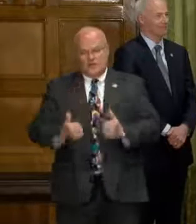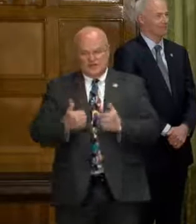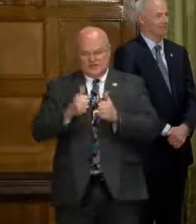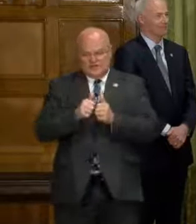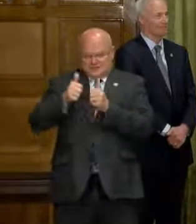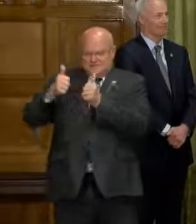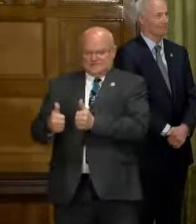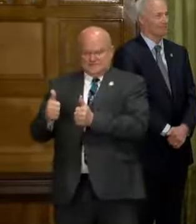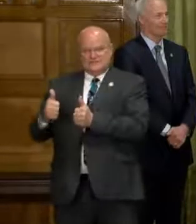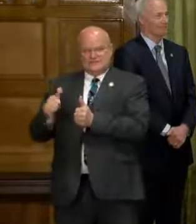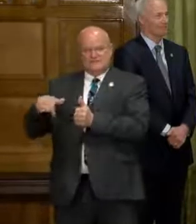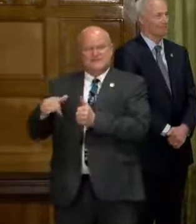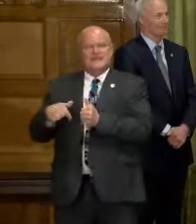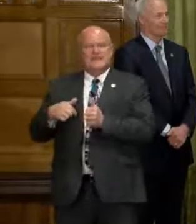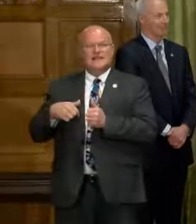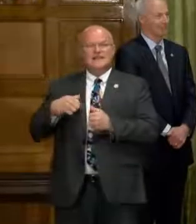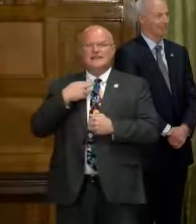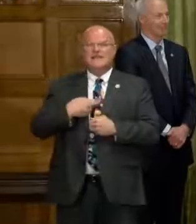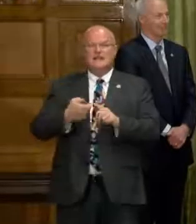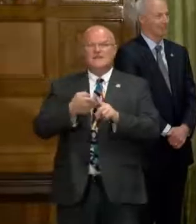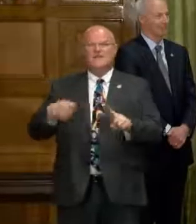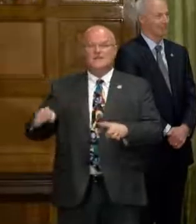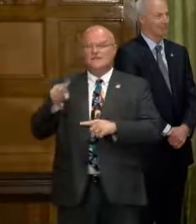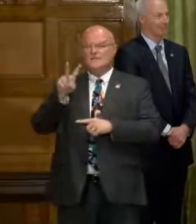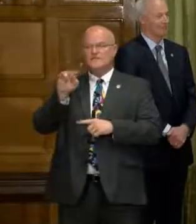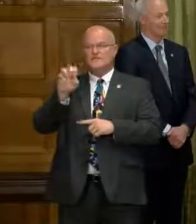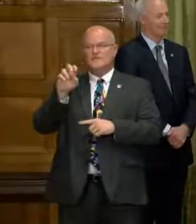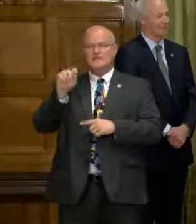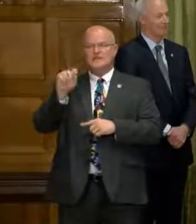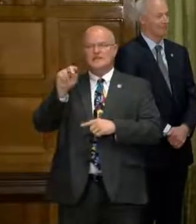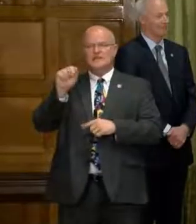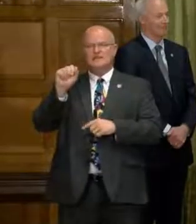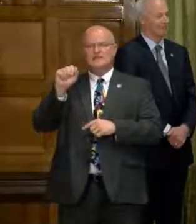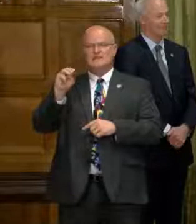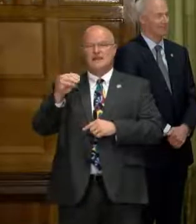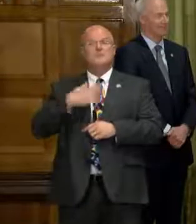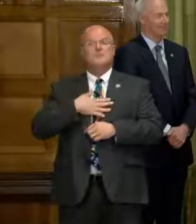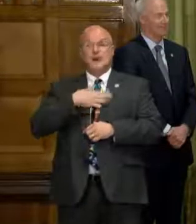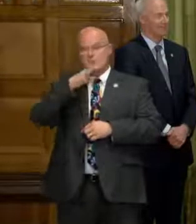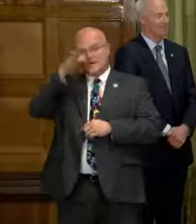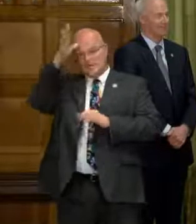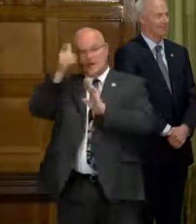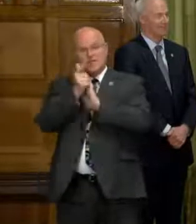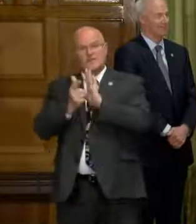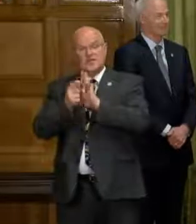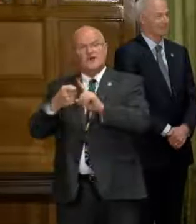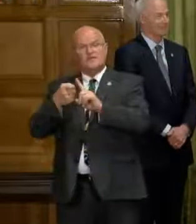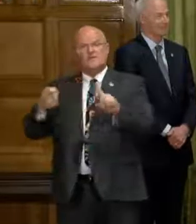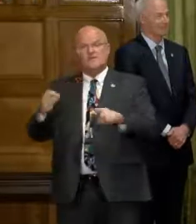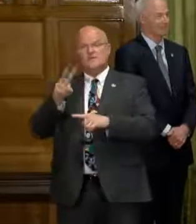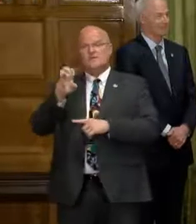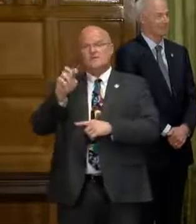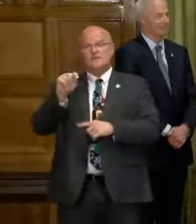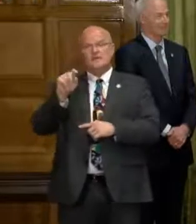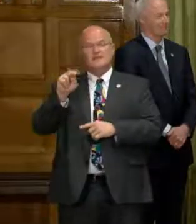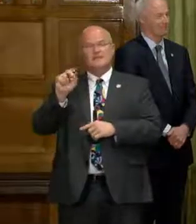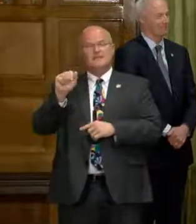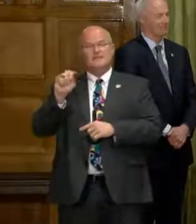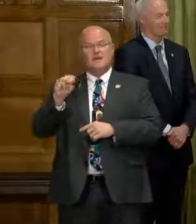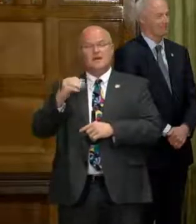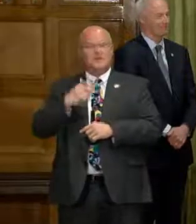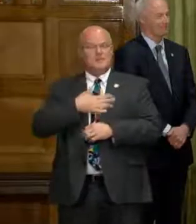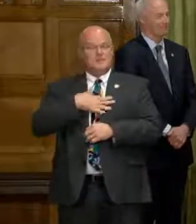door to us. This tie is from Vietnam, and so are my in-laws. My father-in-law survived